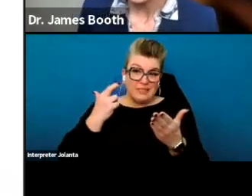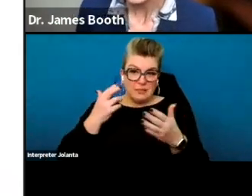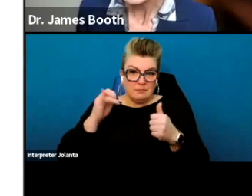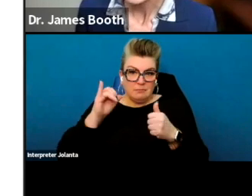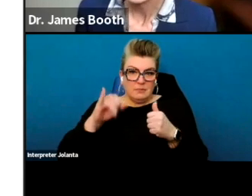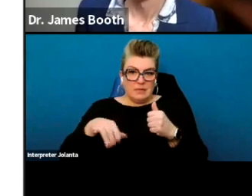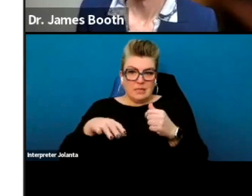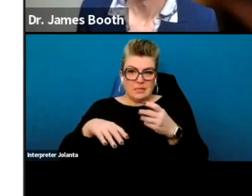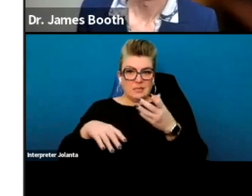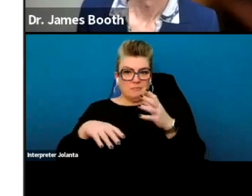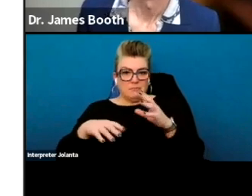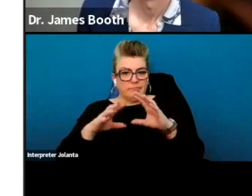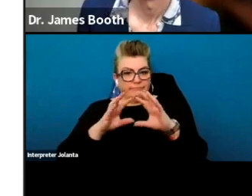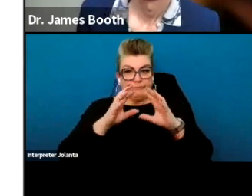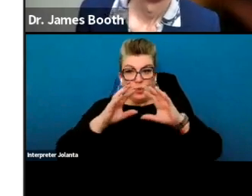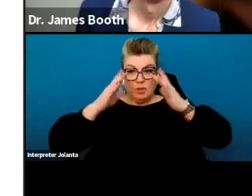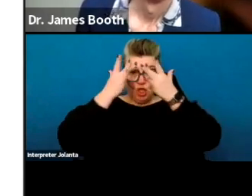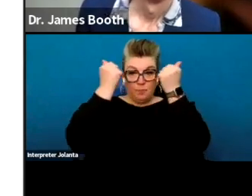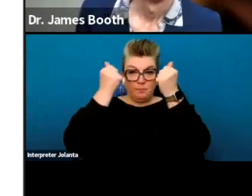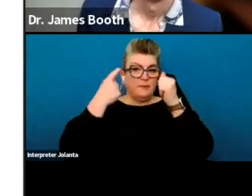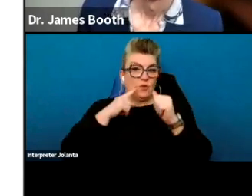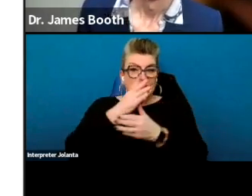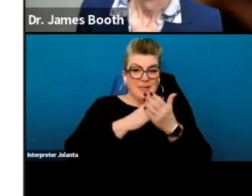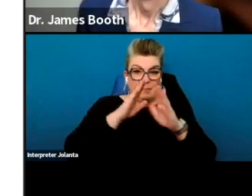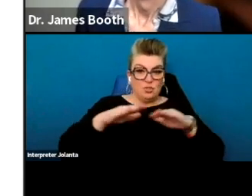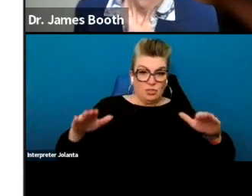for some children.